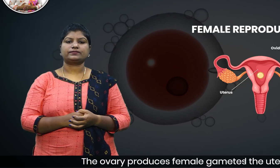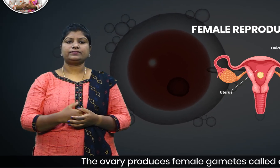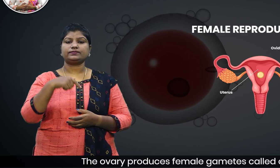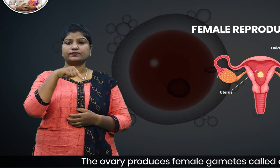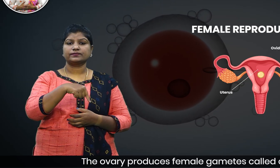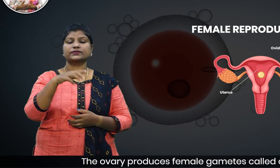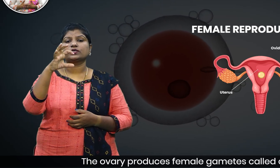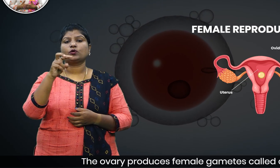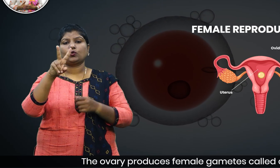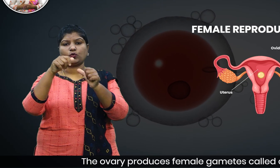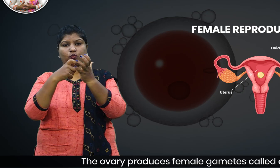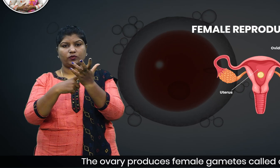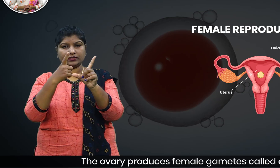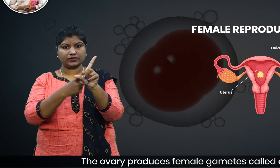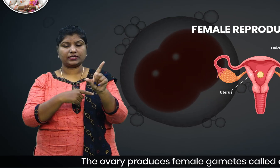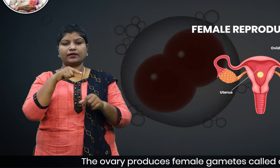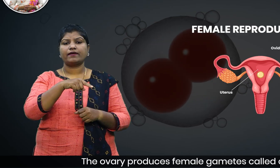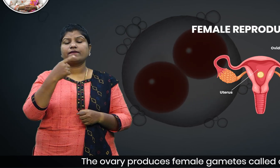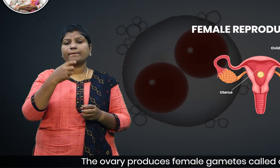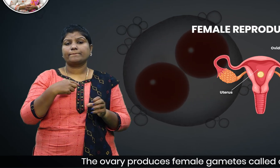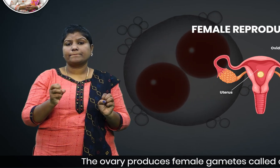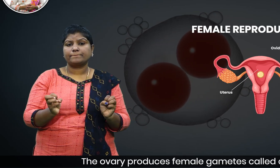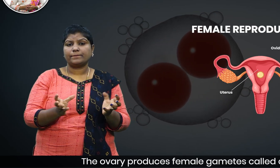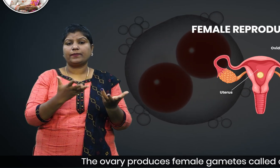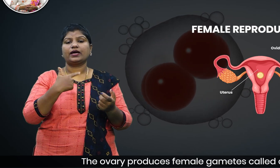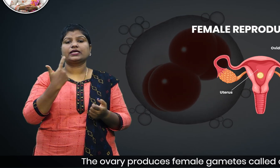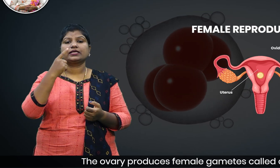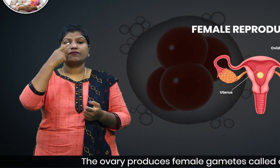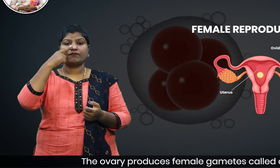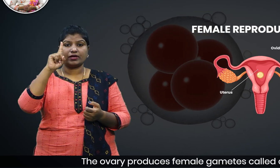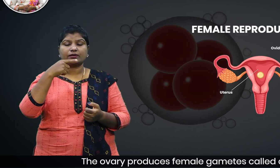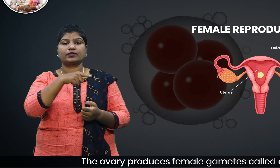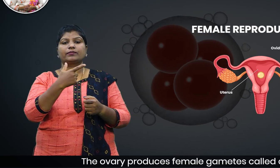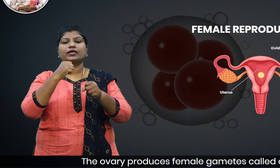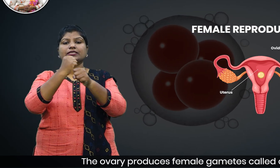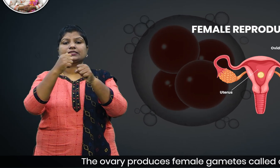The ovary produces female gametes called ova.